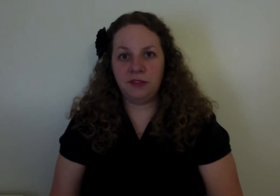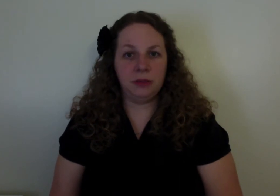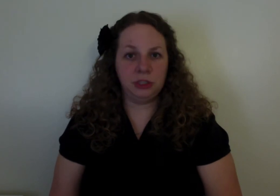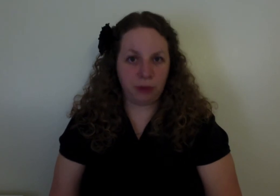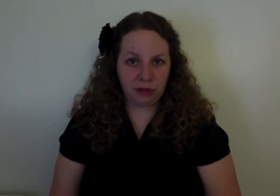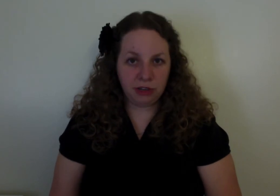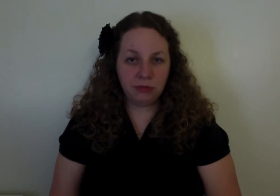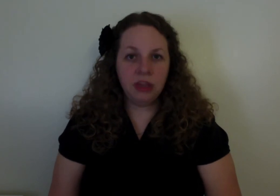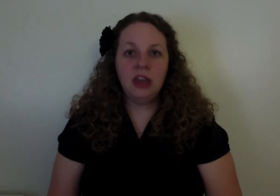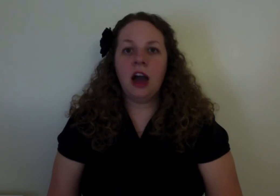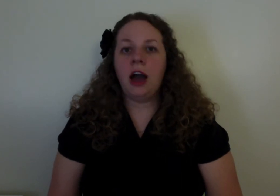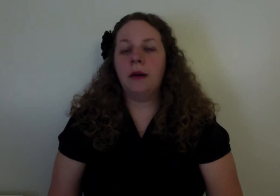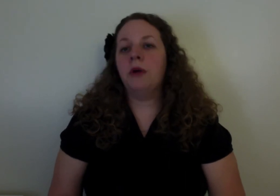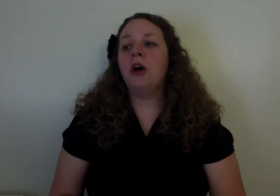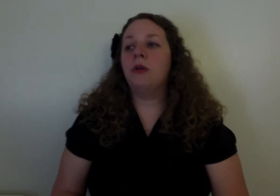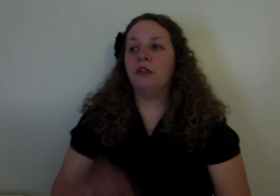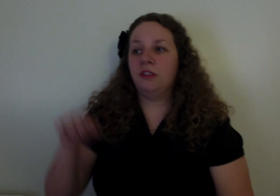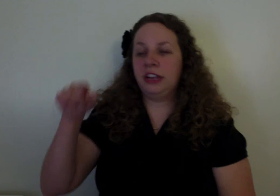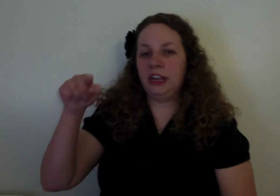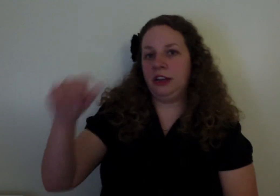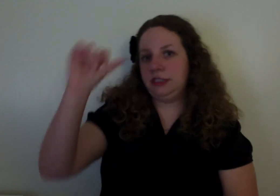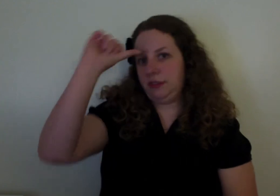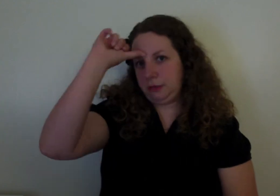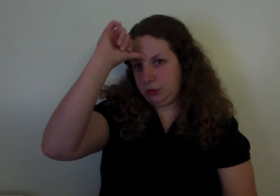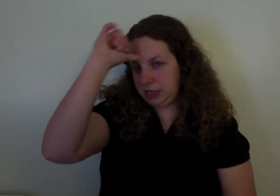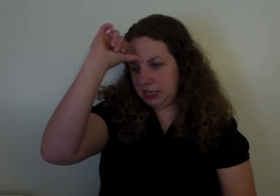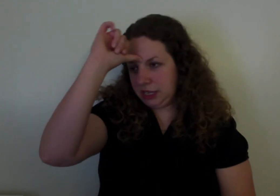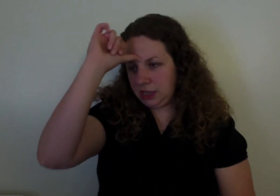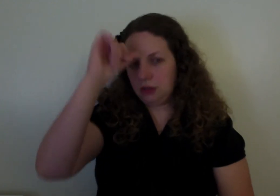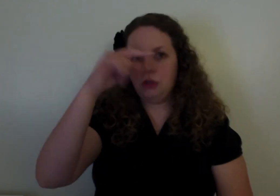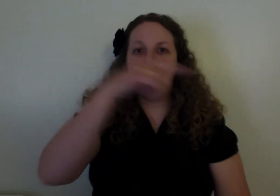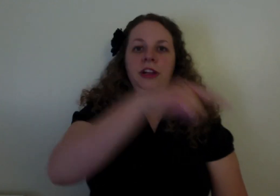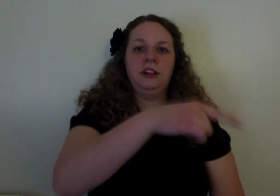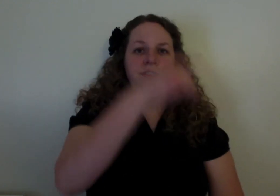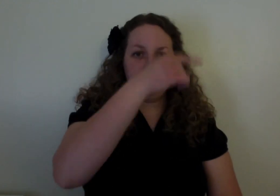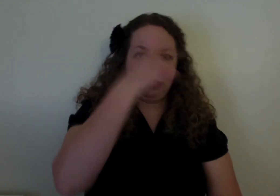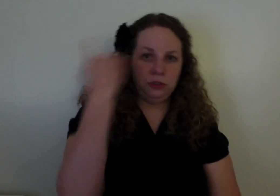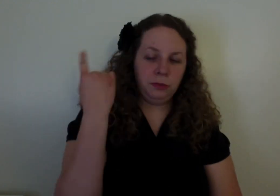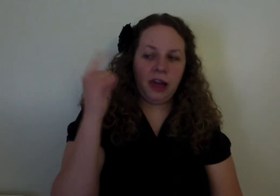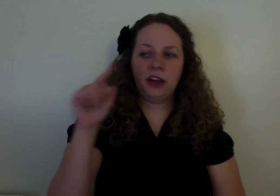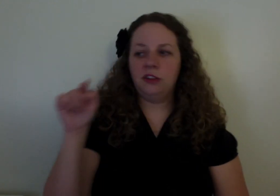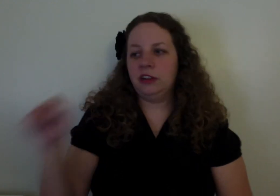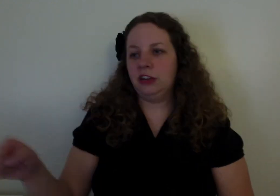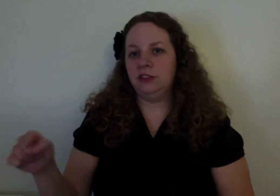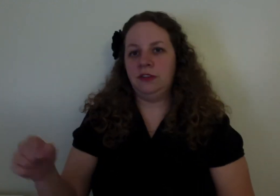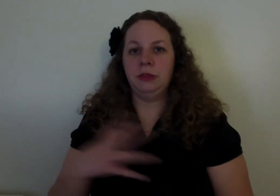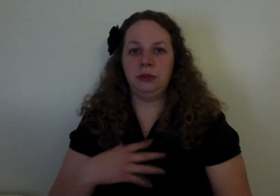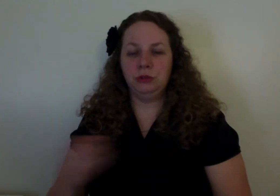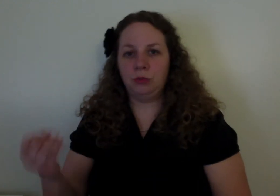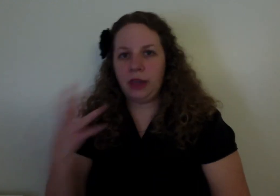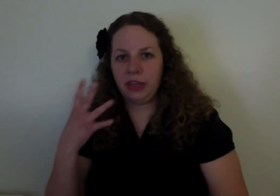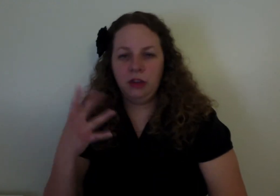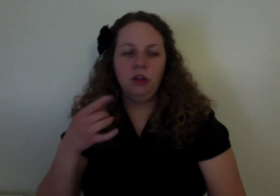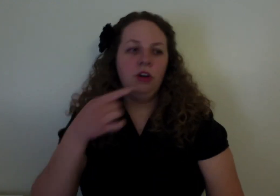families around you. Oh, over here is a family who's Indian, over here is a family who's black, over here is a family who's white, over here